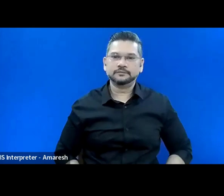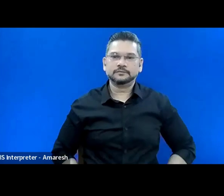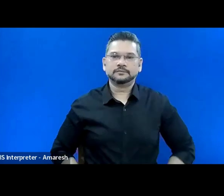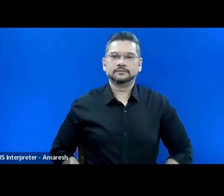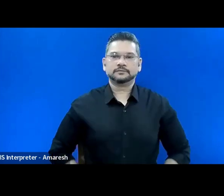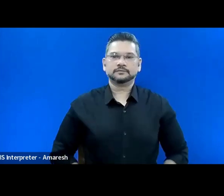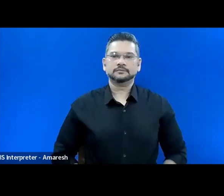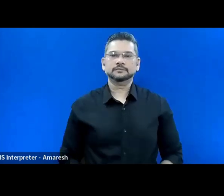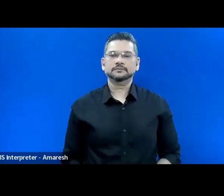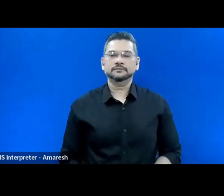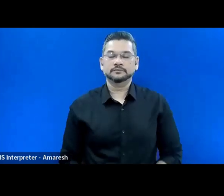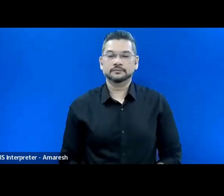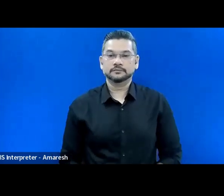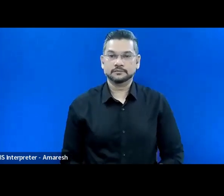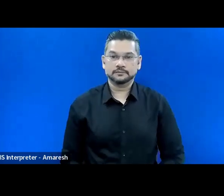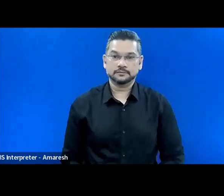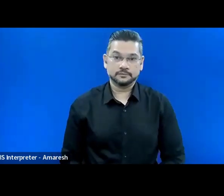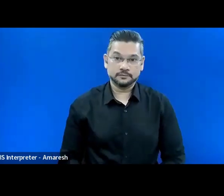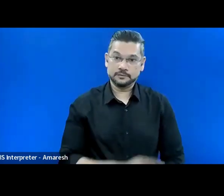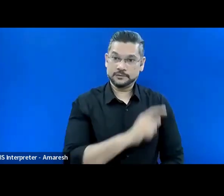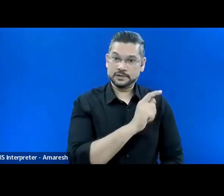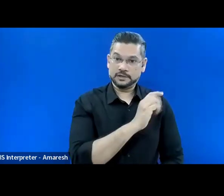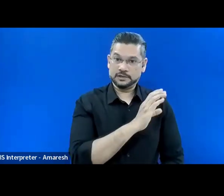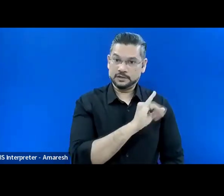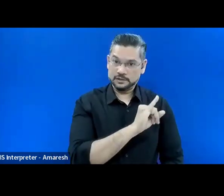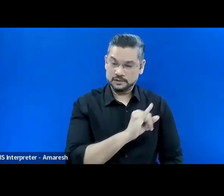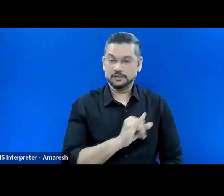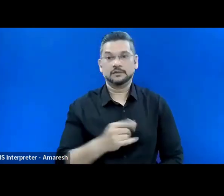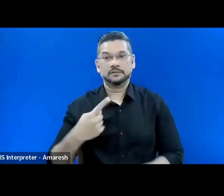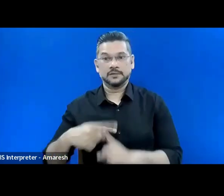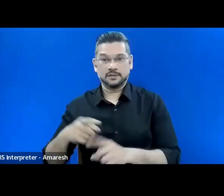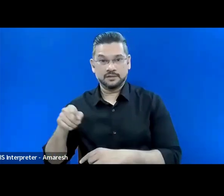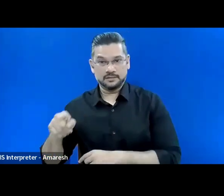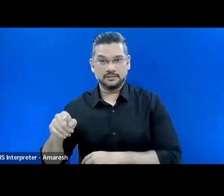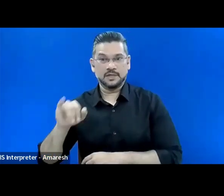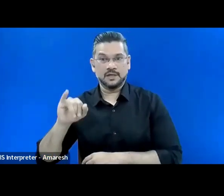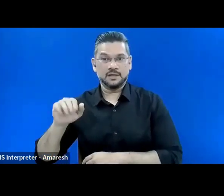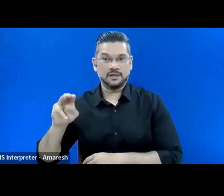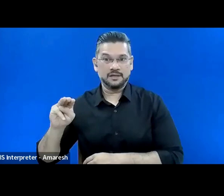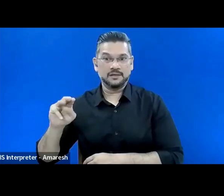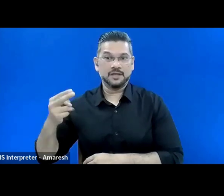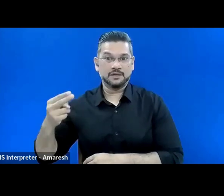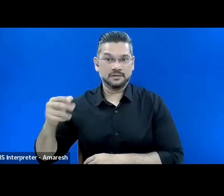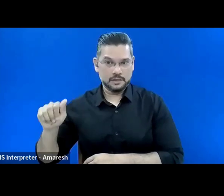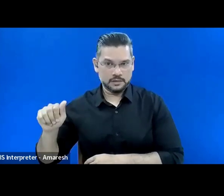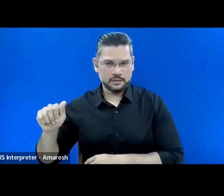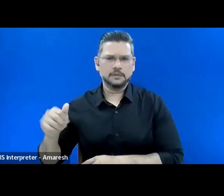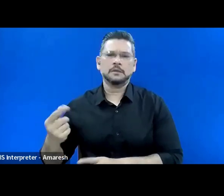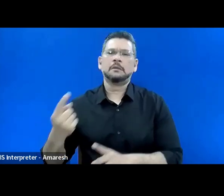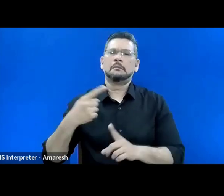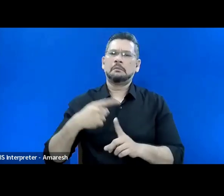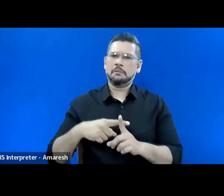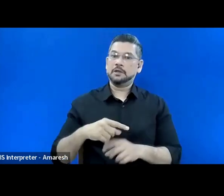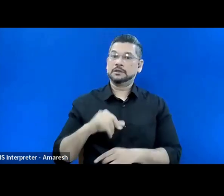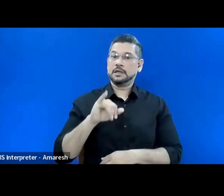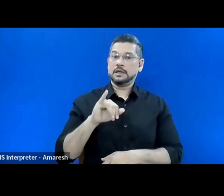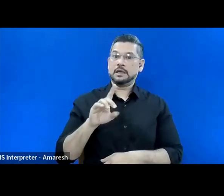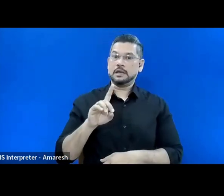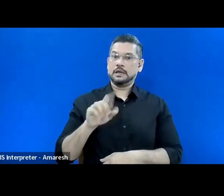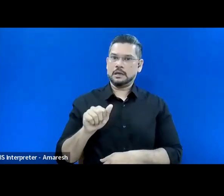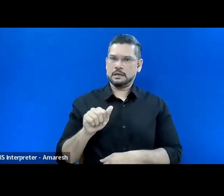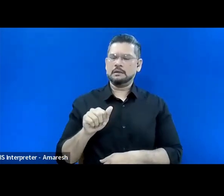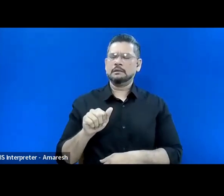TCI and my organization, IMHA, Indonesian Mental Health Association, and AIDA, together, we conducted